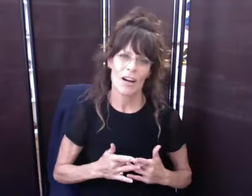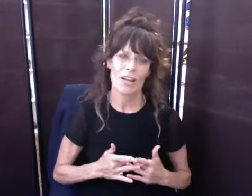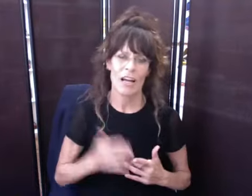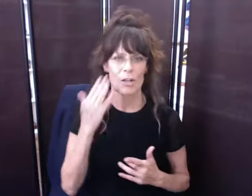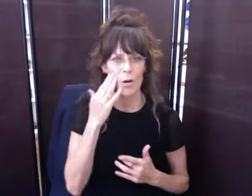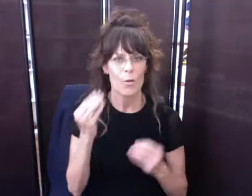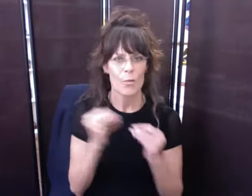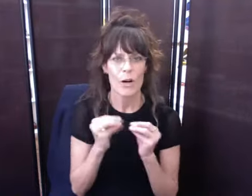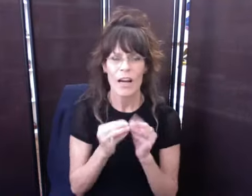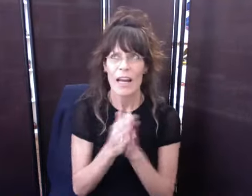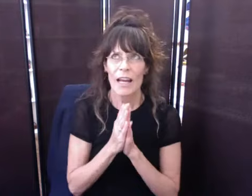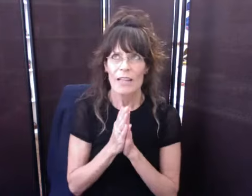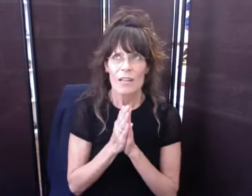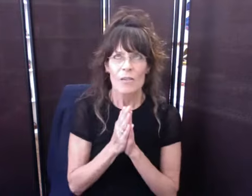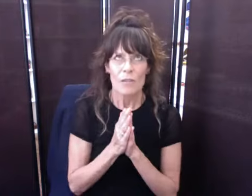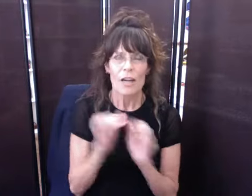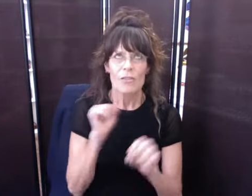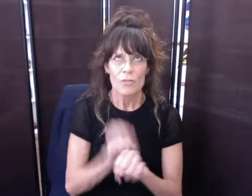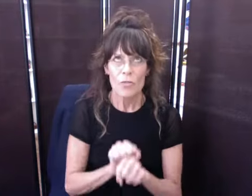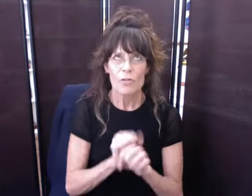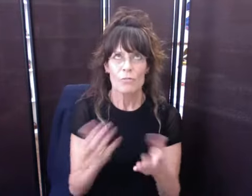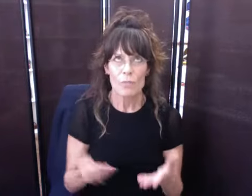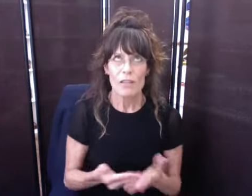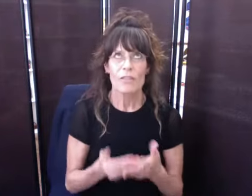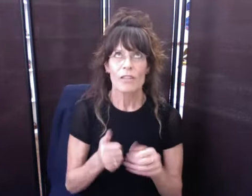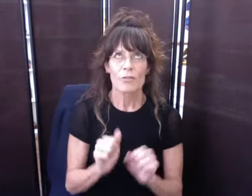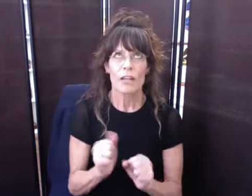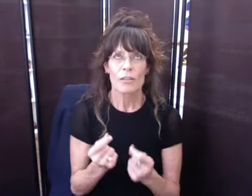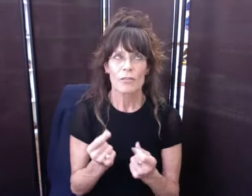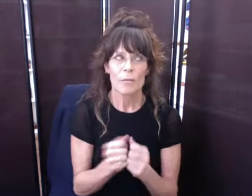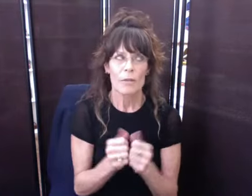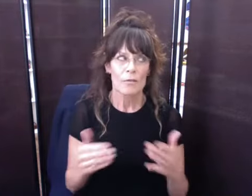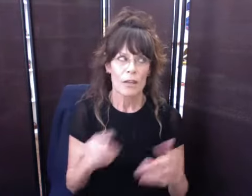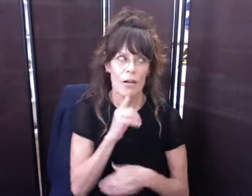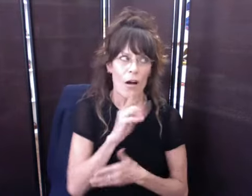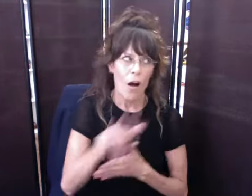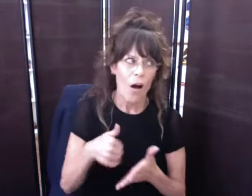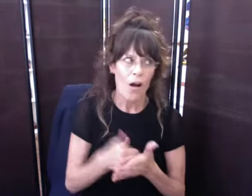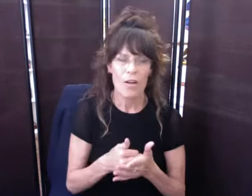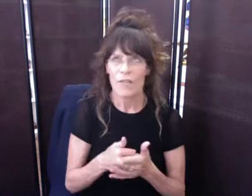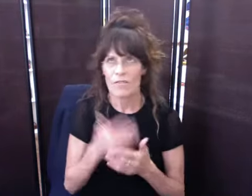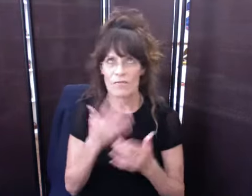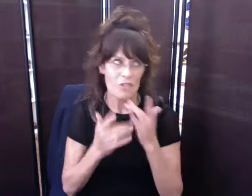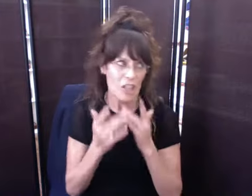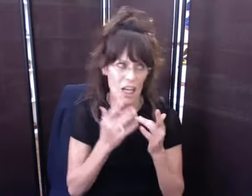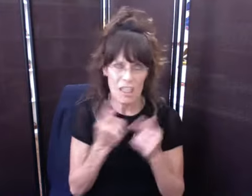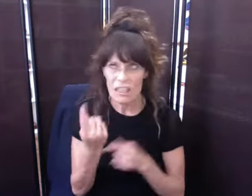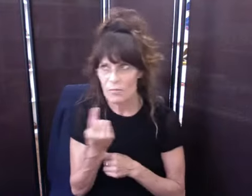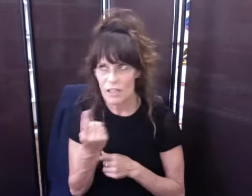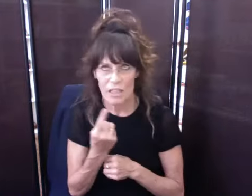are the stones properly in place? Have I tried to make mortar without sand? You know, have I skimped on the cement put into the foundation? Really, what those questions I